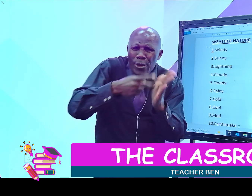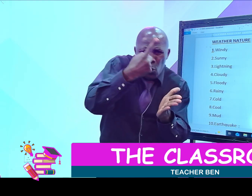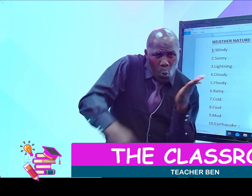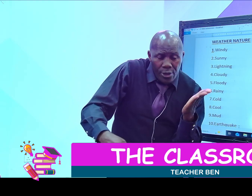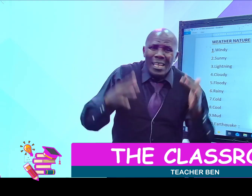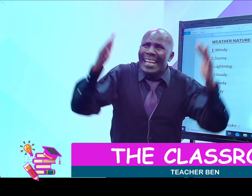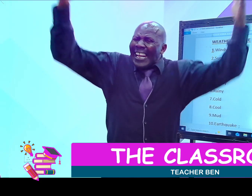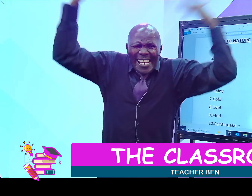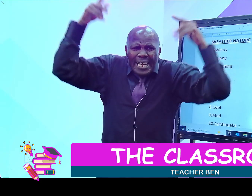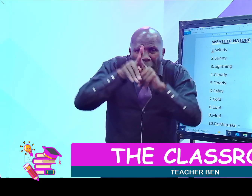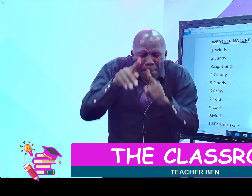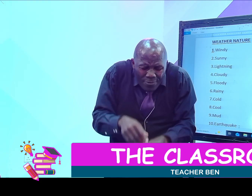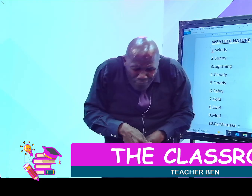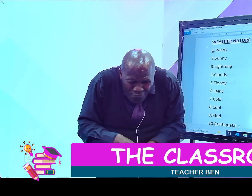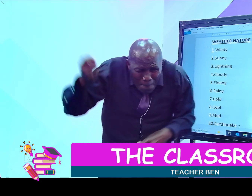Rainy. Why do we sign it that way?